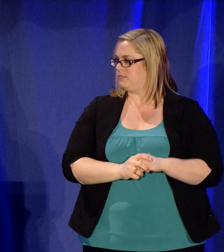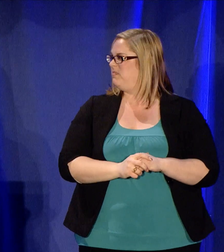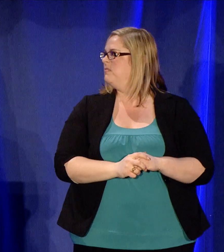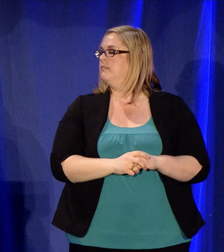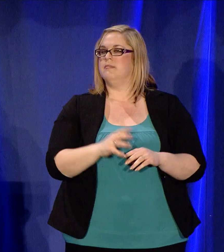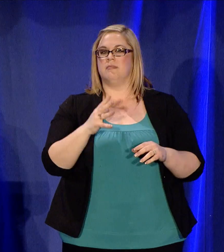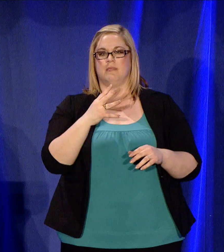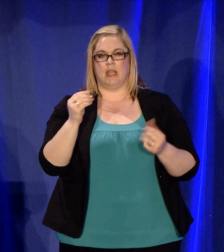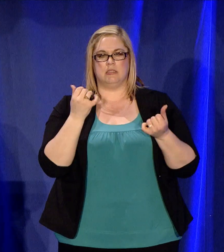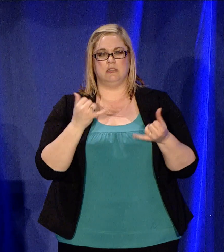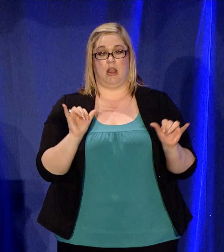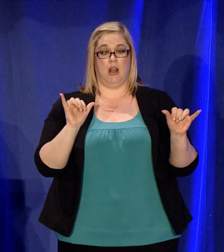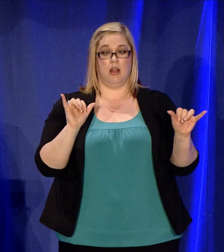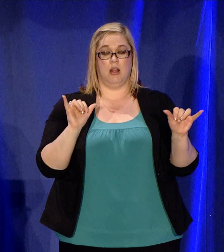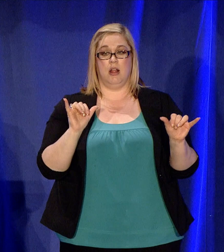And still,